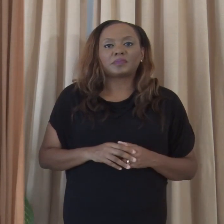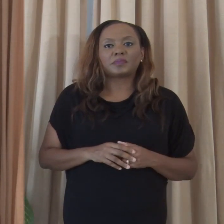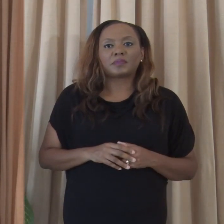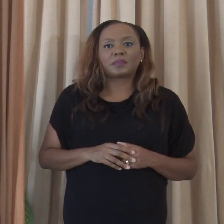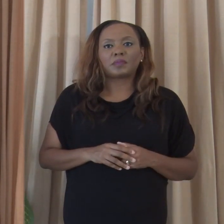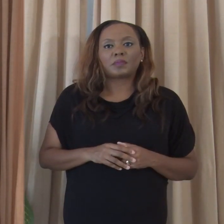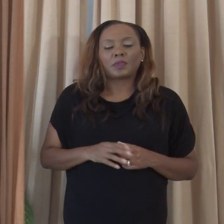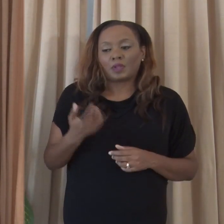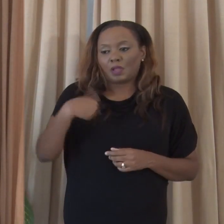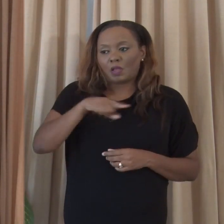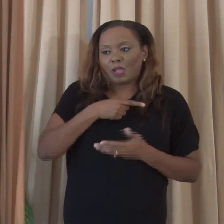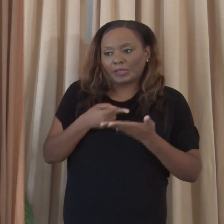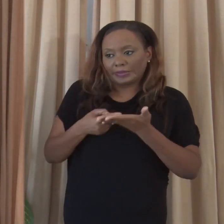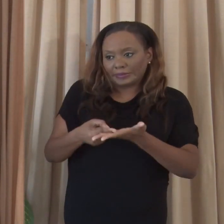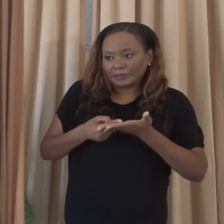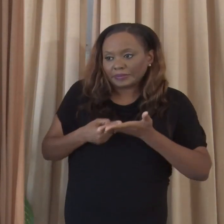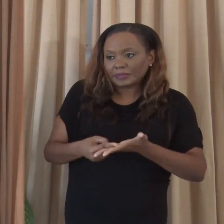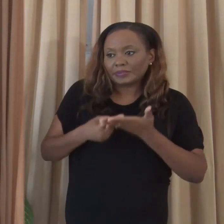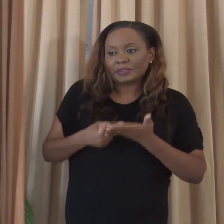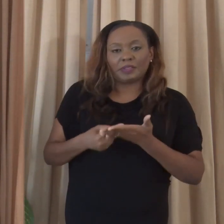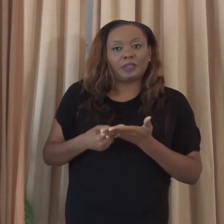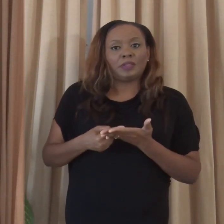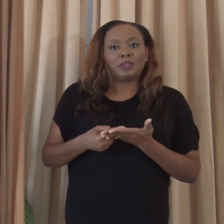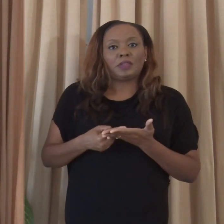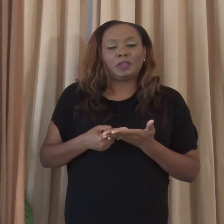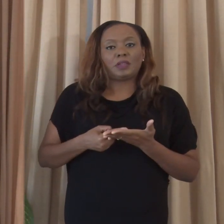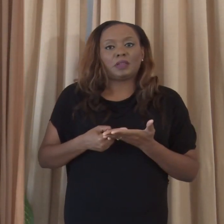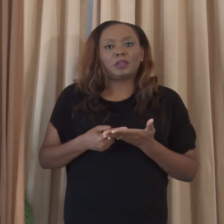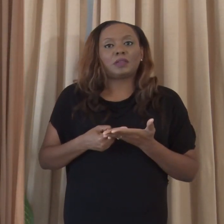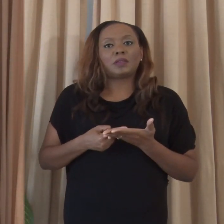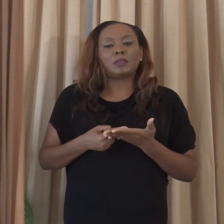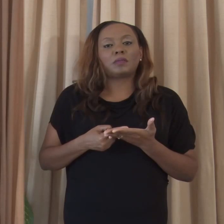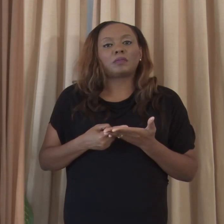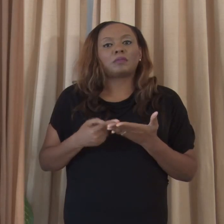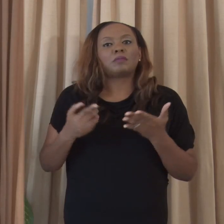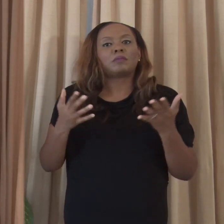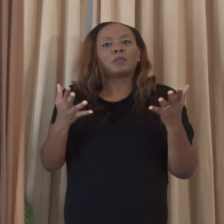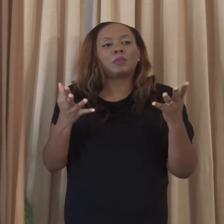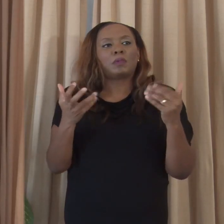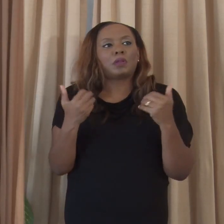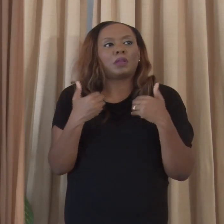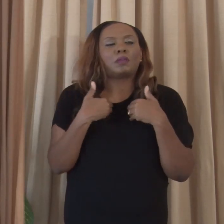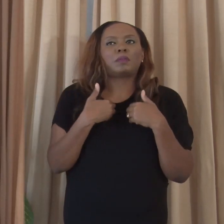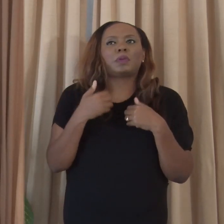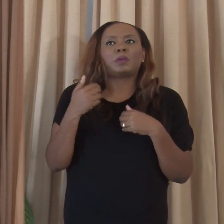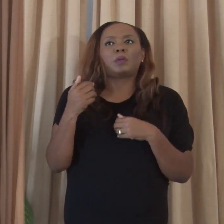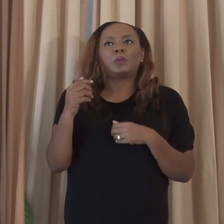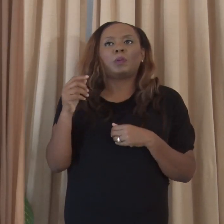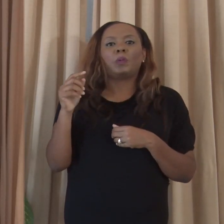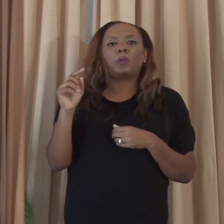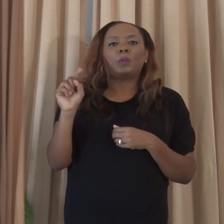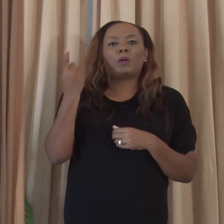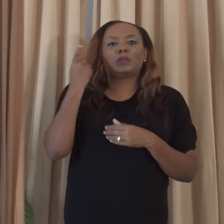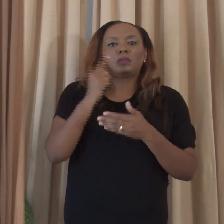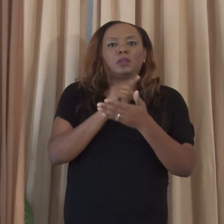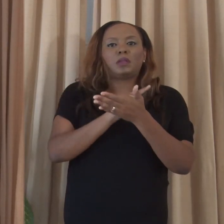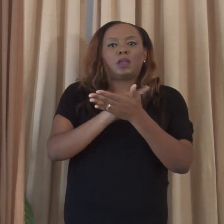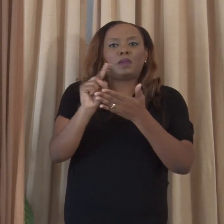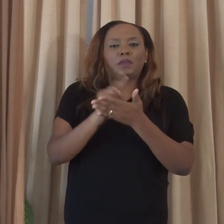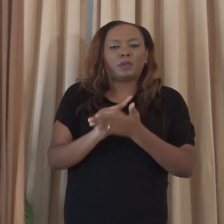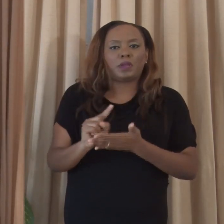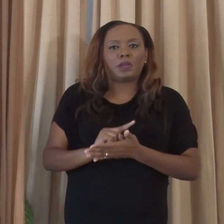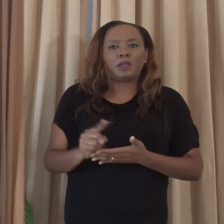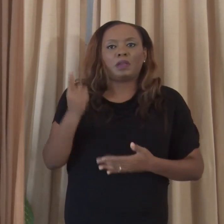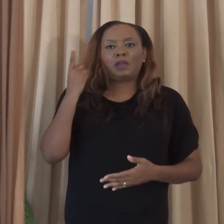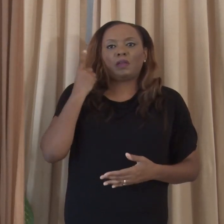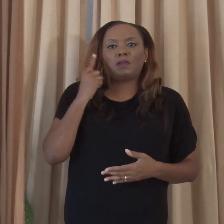discussing with British Airways is the desirability of maintaining at least a once weekly flight between the United